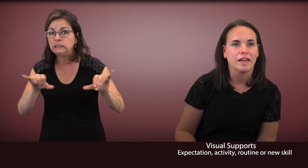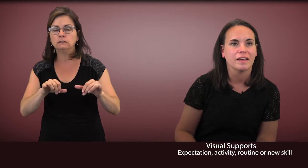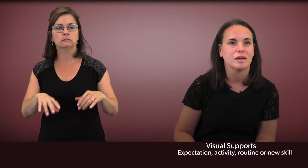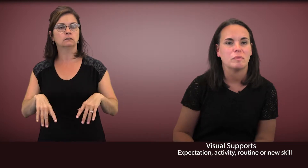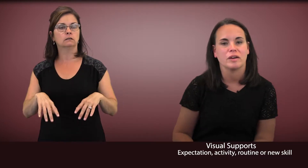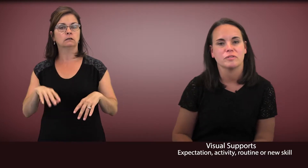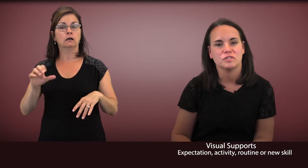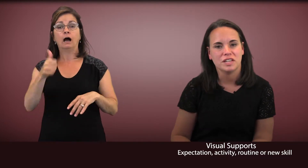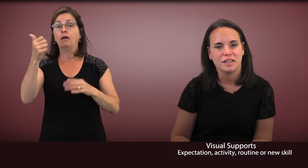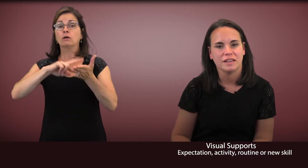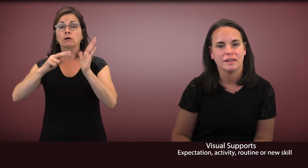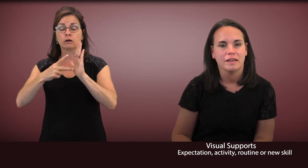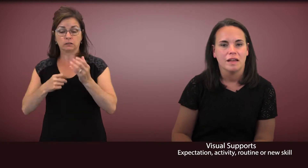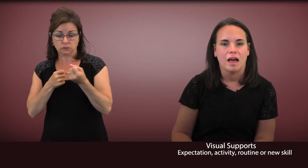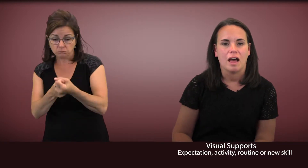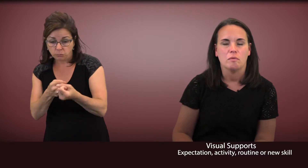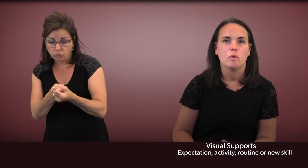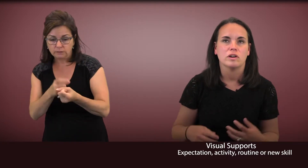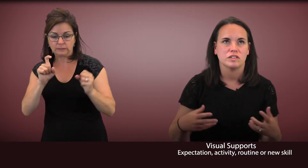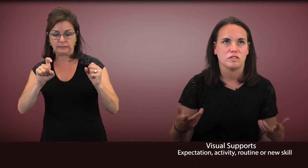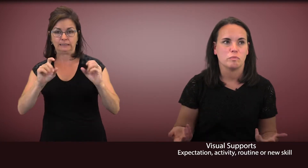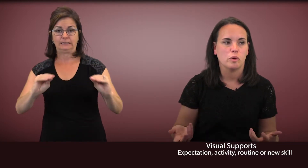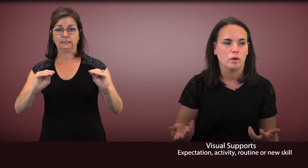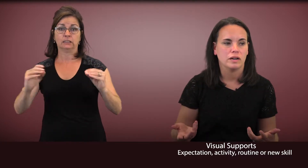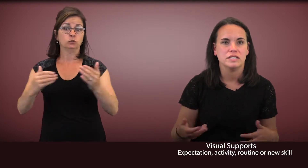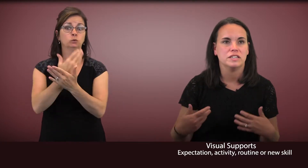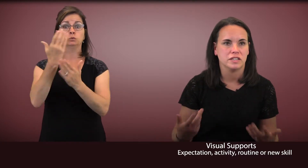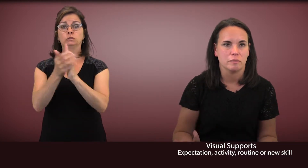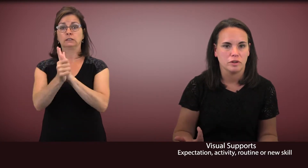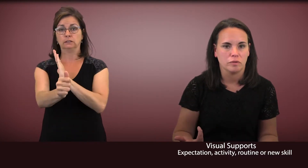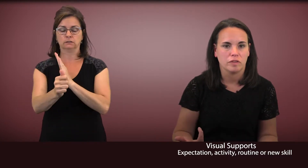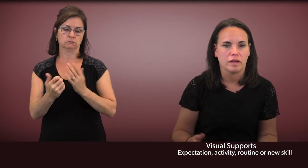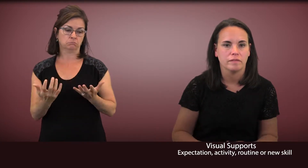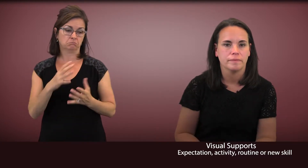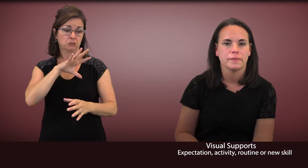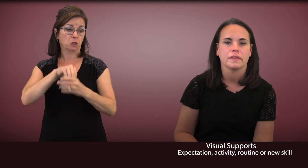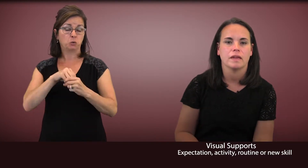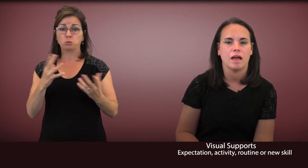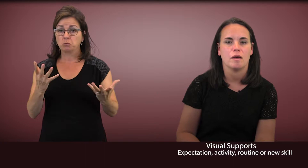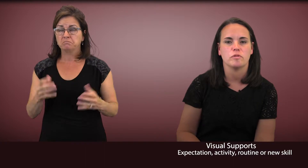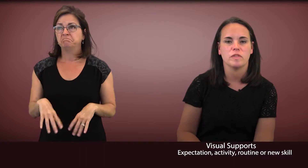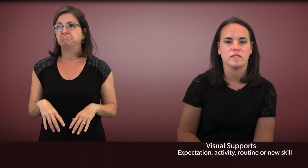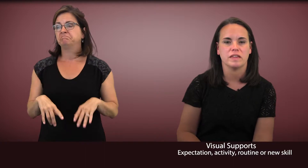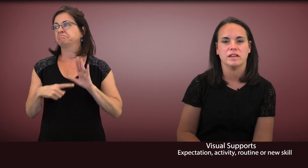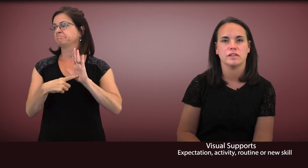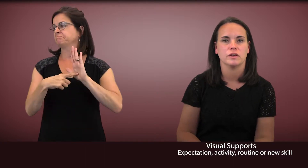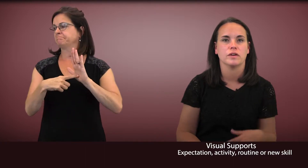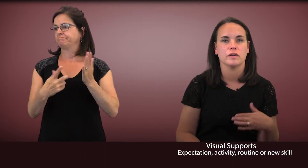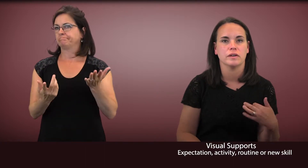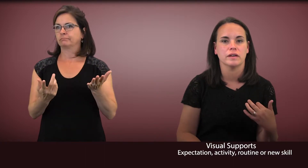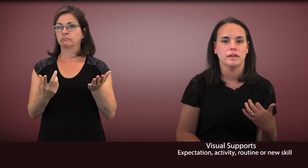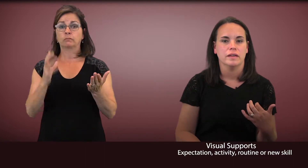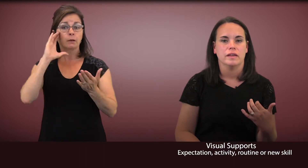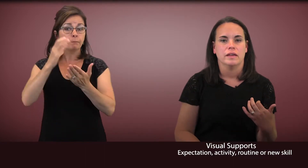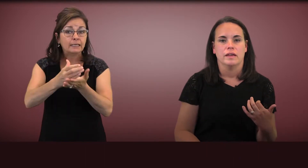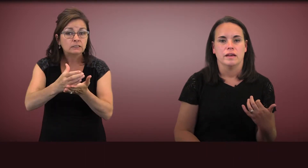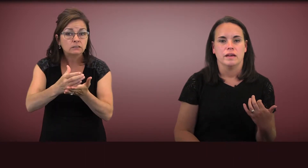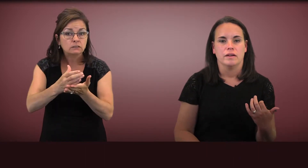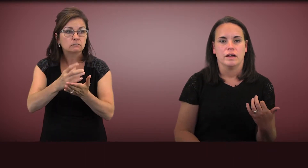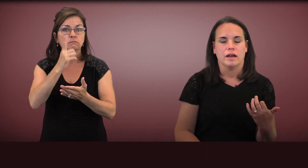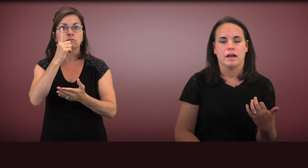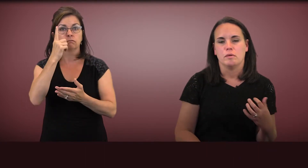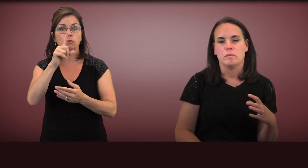looks like, about a routine, or to support teaching them a new skill. So this can include